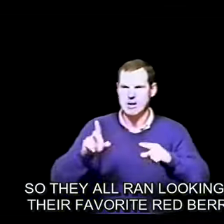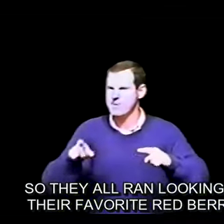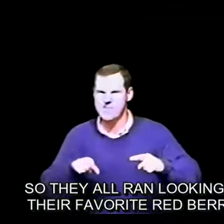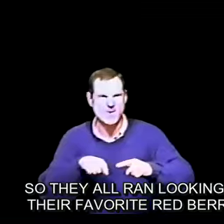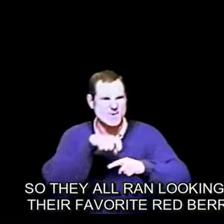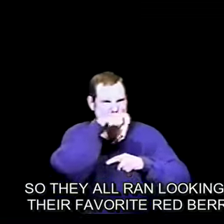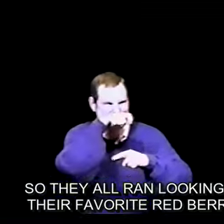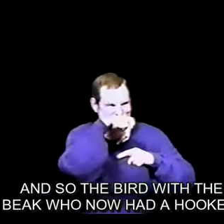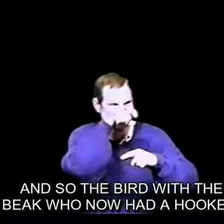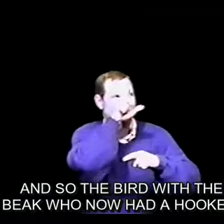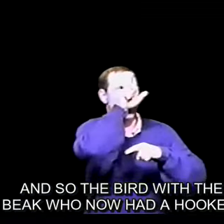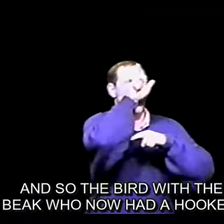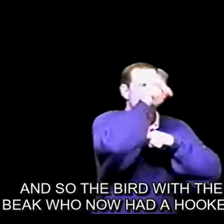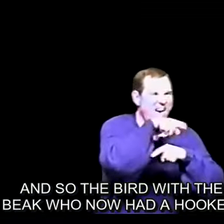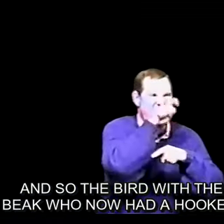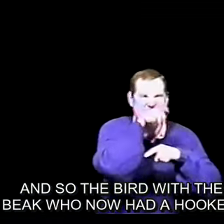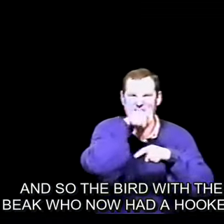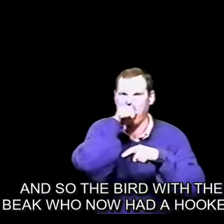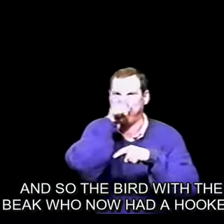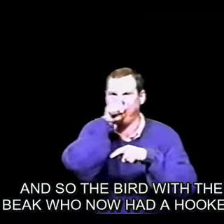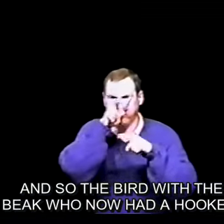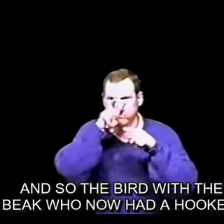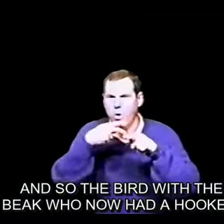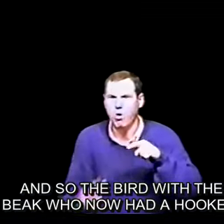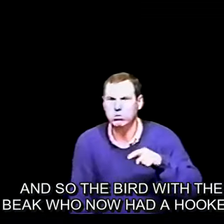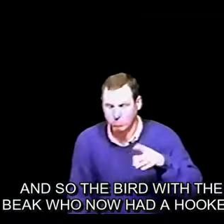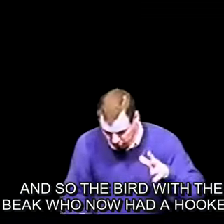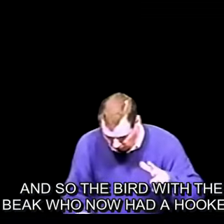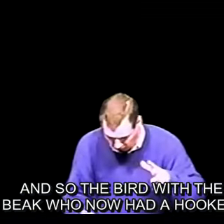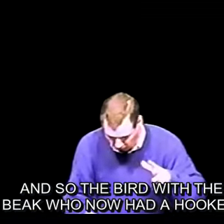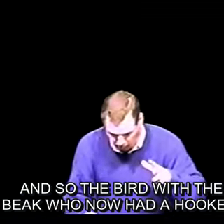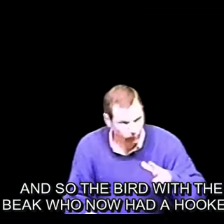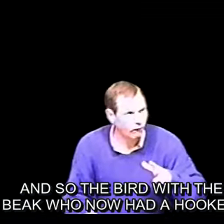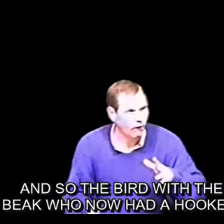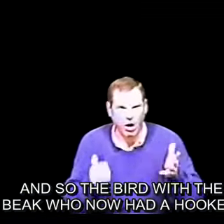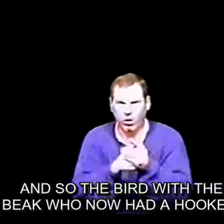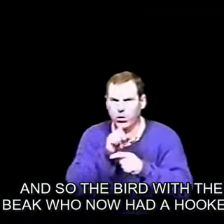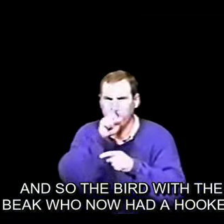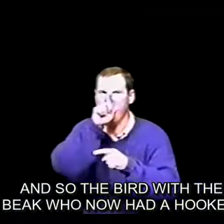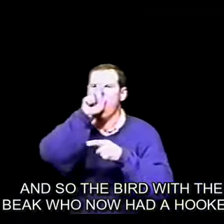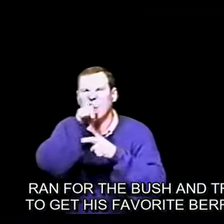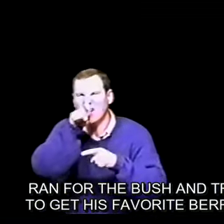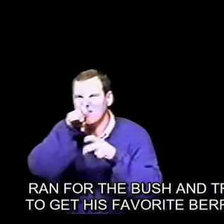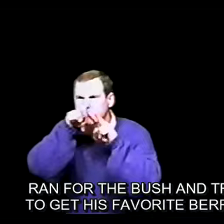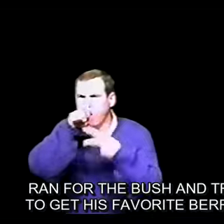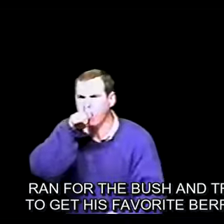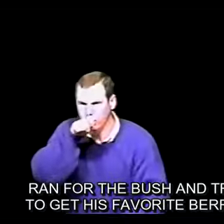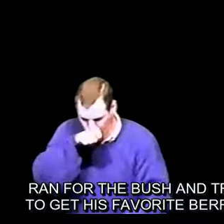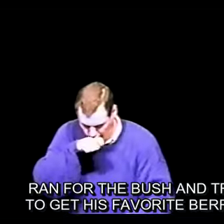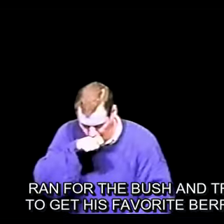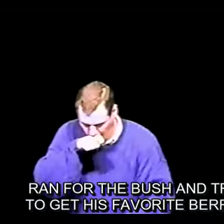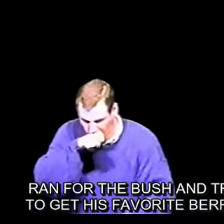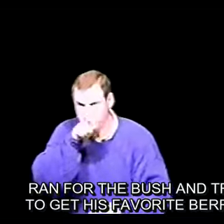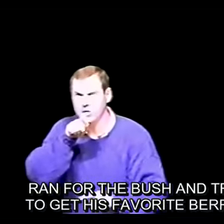the bird with the flat beak, who now had a hooked beak, ran for the bush and tried to get